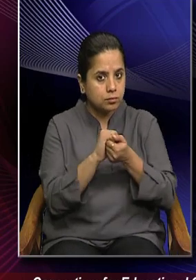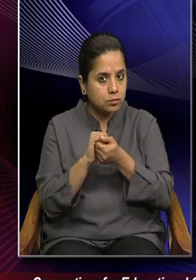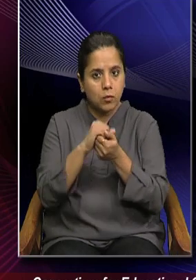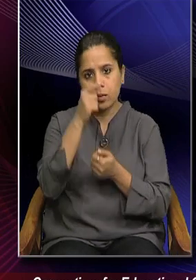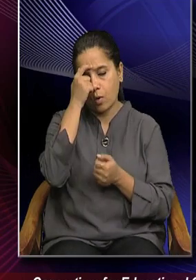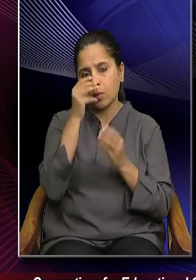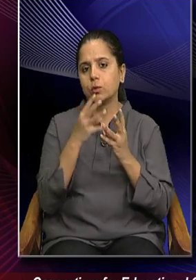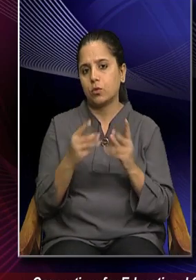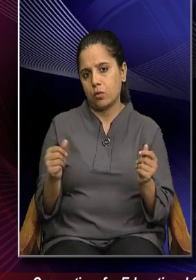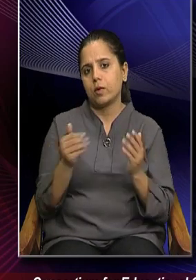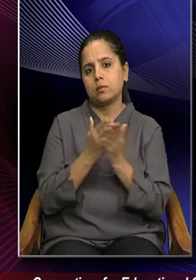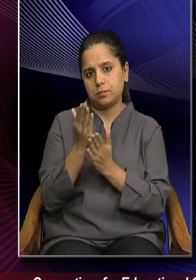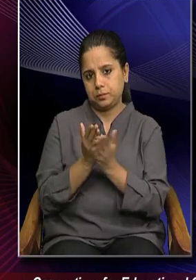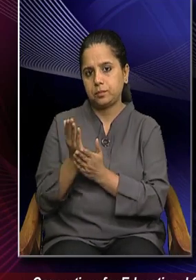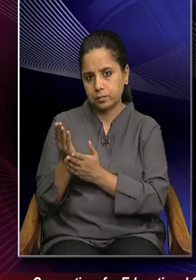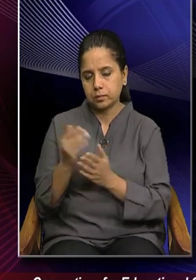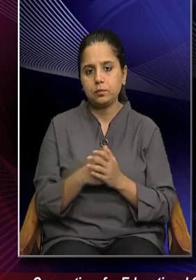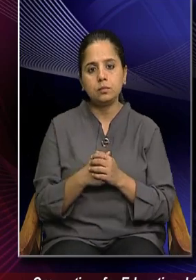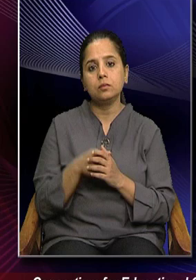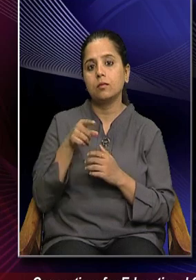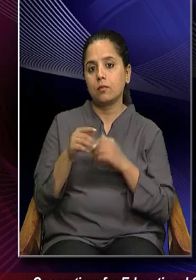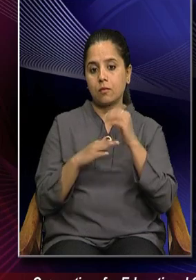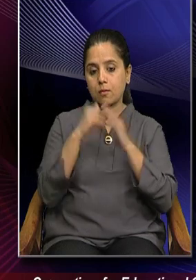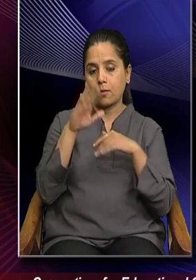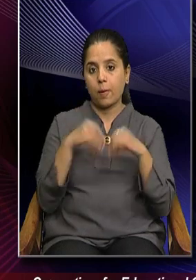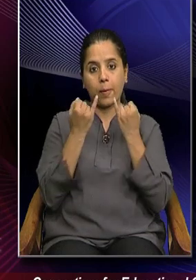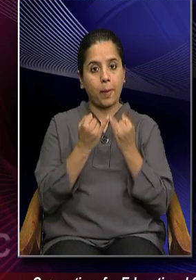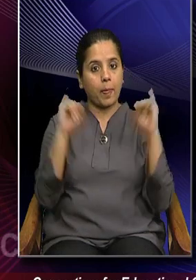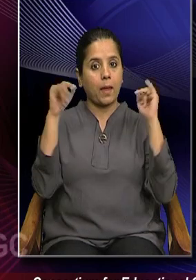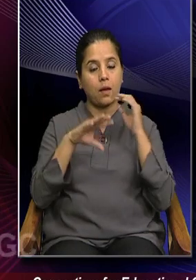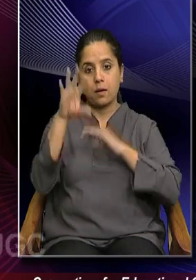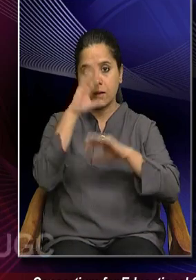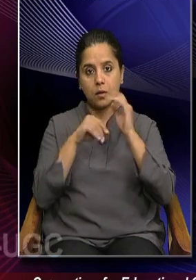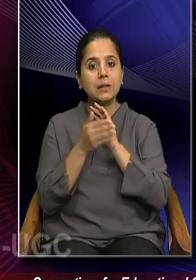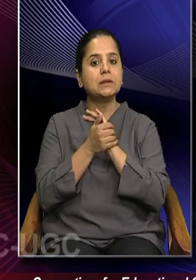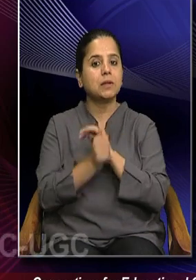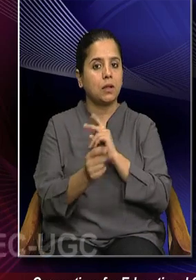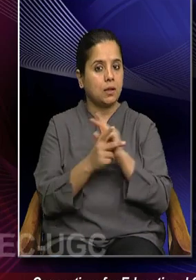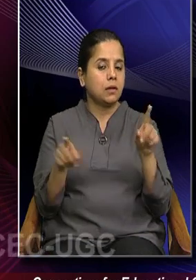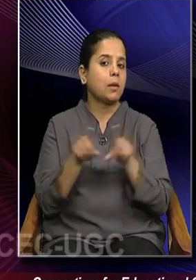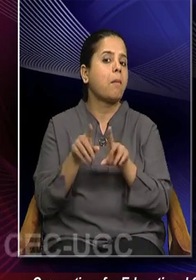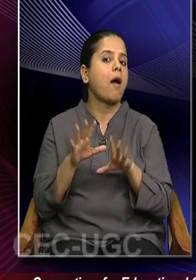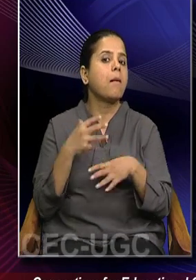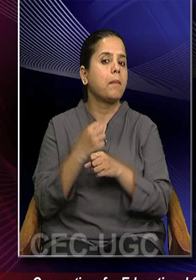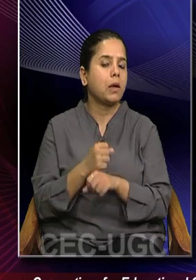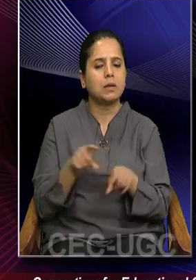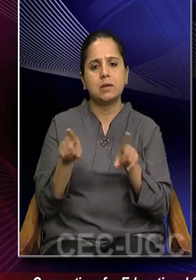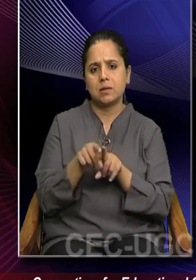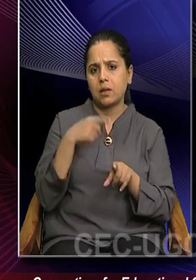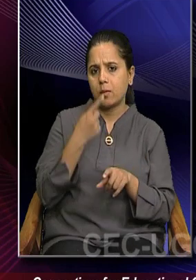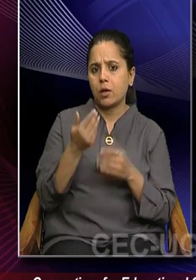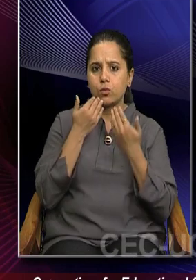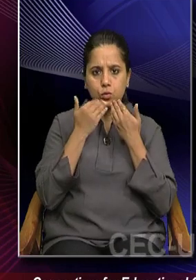problem solving methods. It builds the independent learning skills also, like a